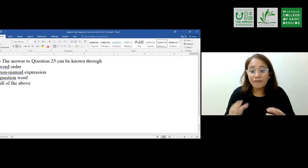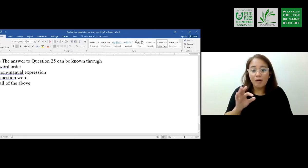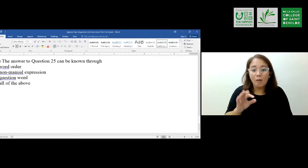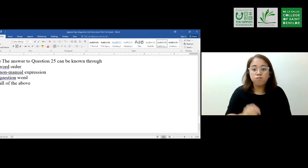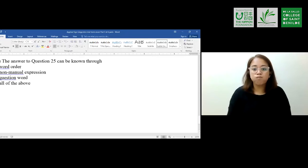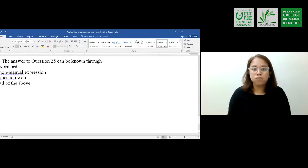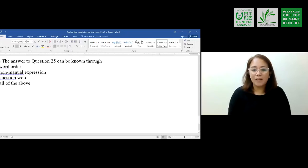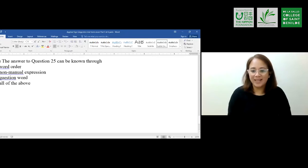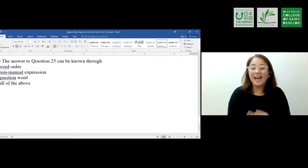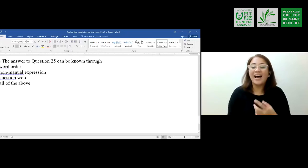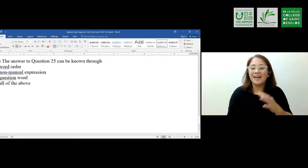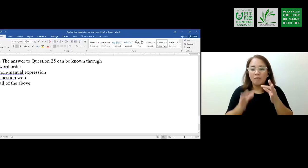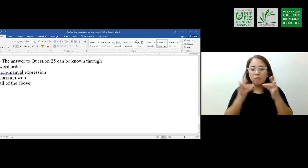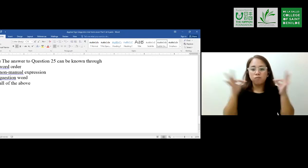Fat.